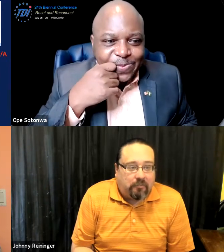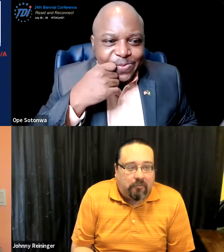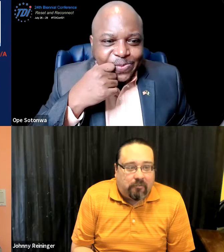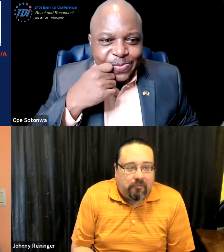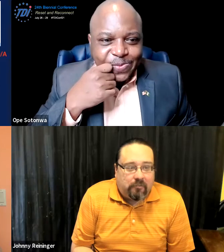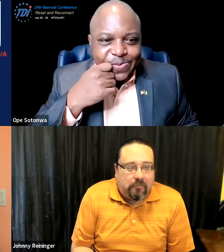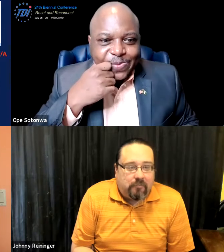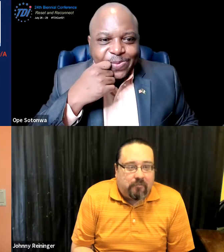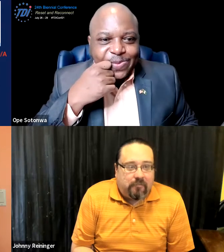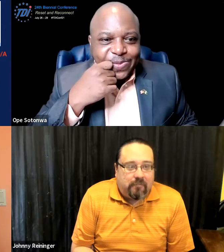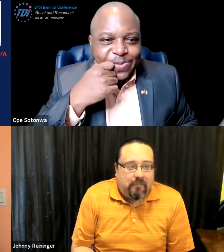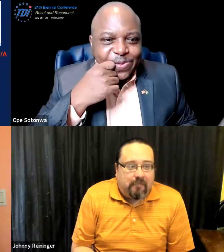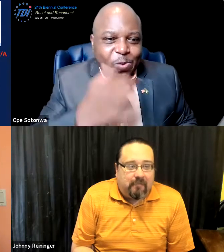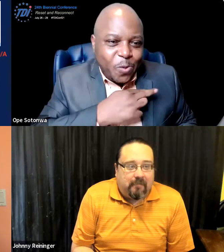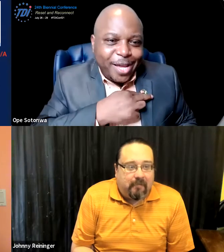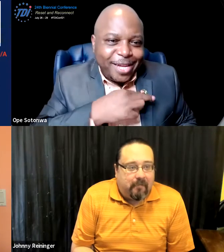What are your thoughts about that?